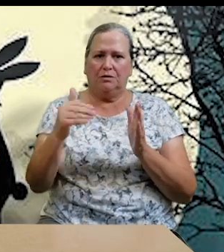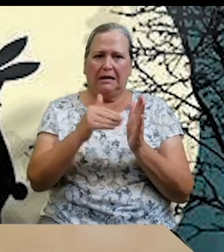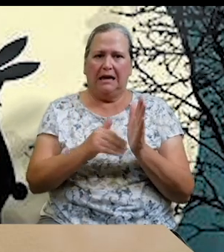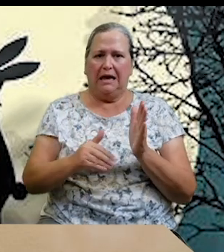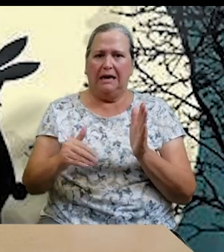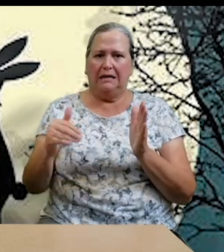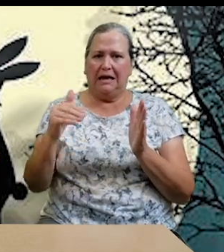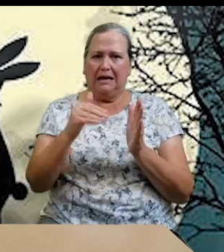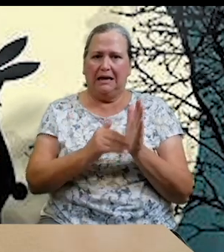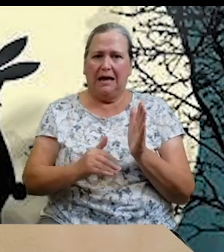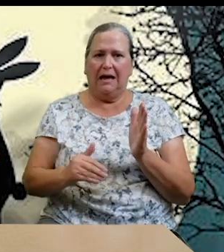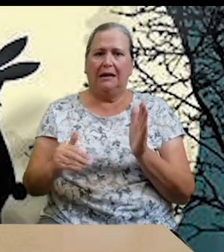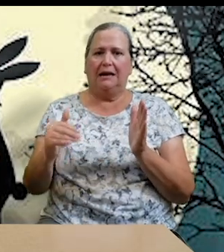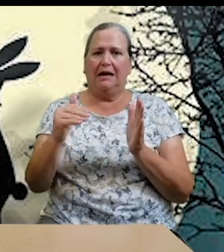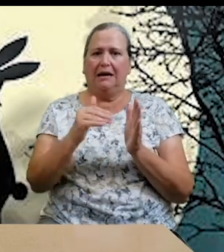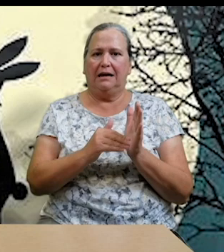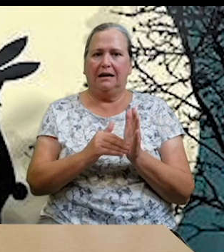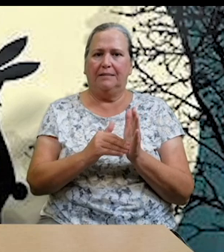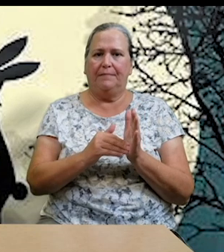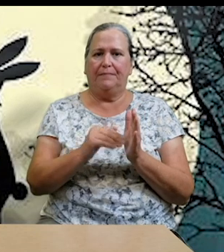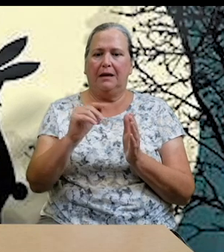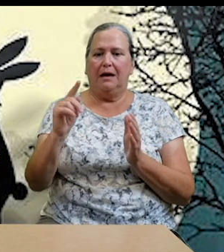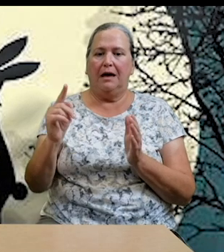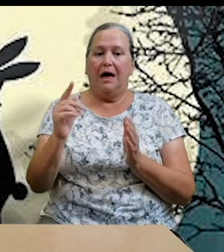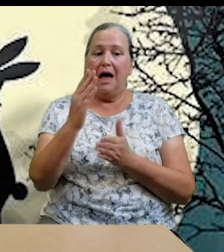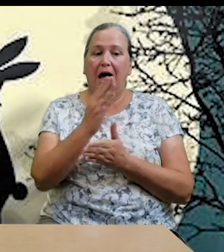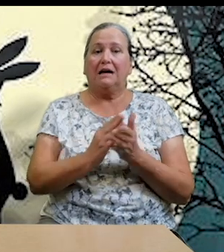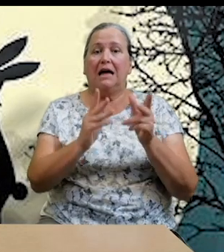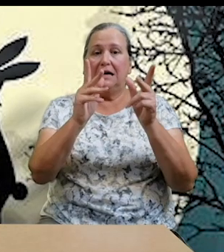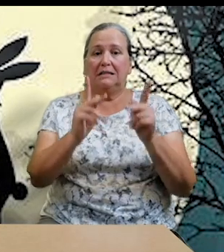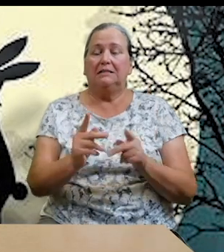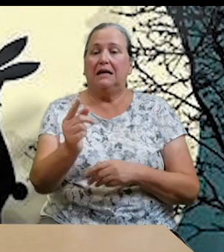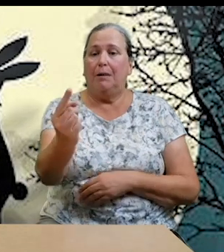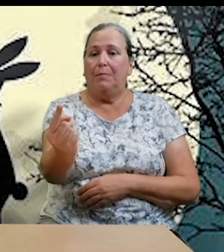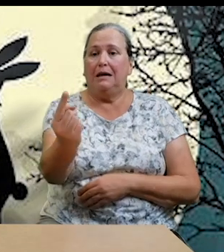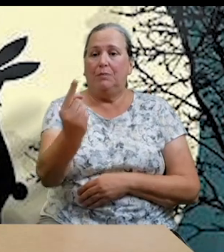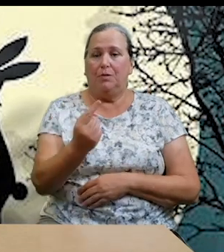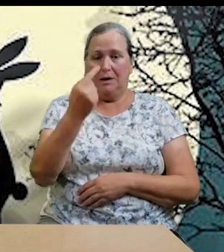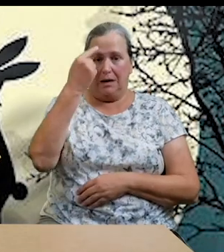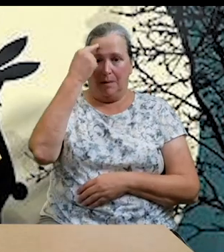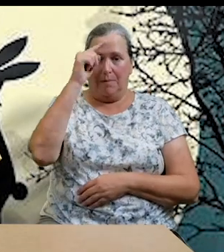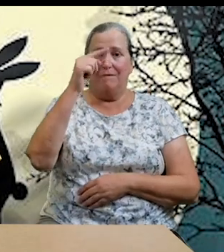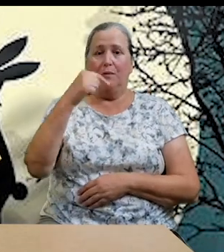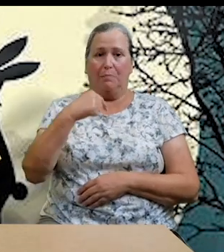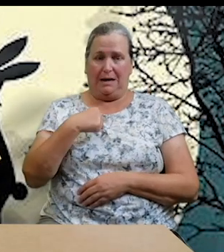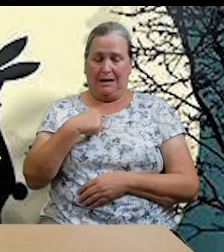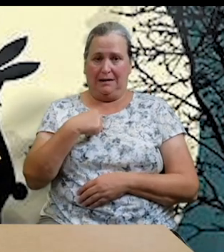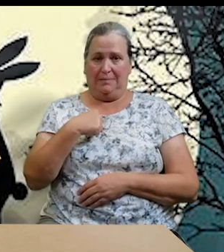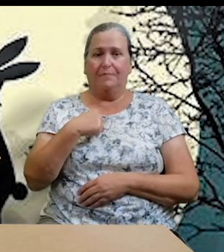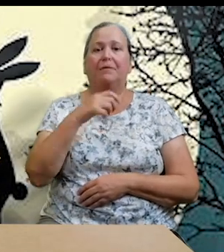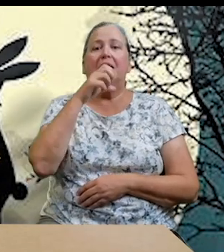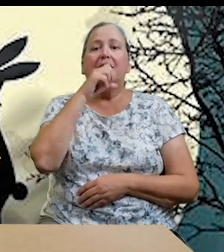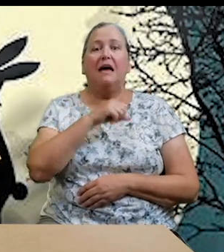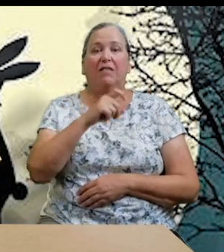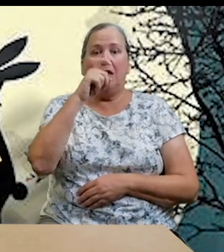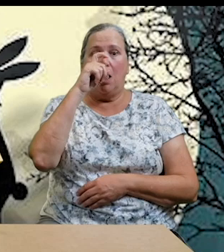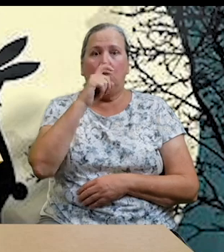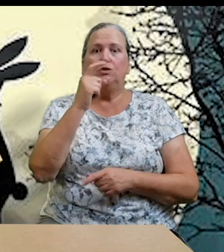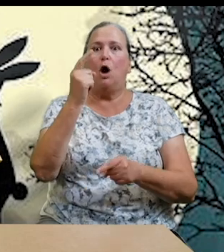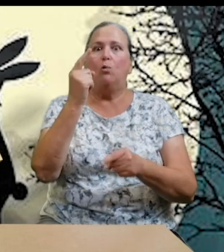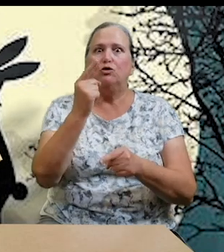his brain. Someone will come. Someone will come for you. And the old doll was right.